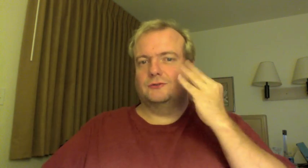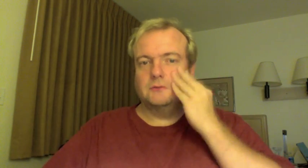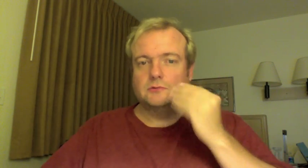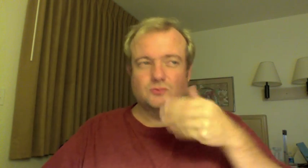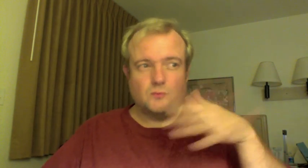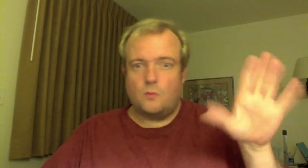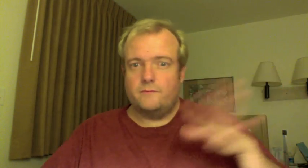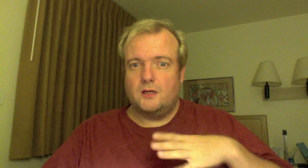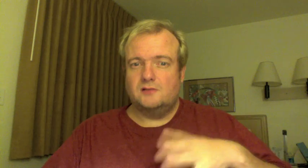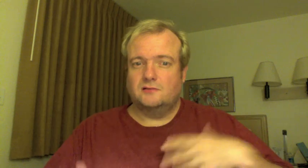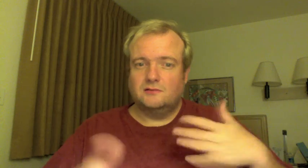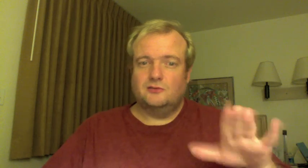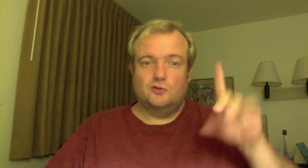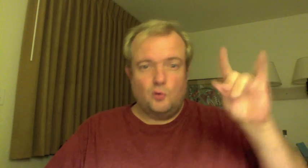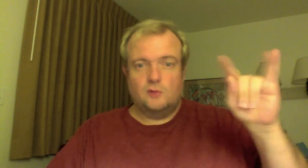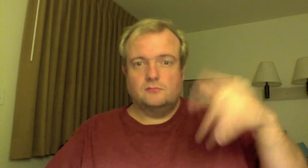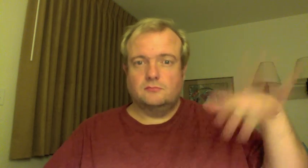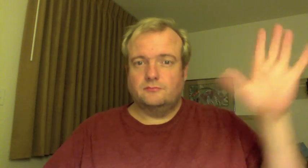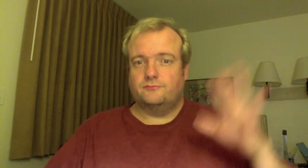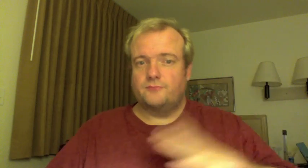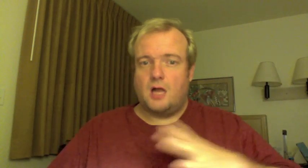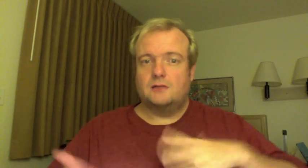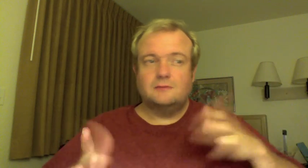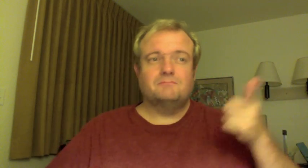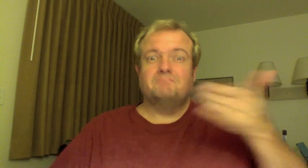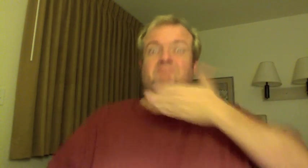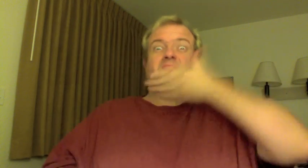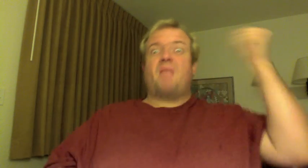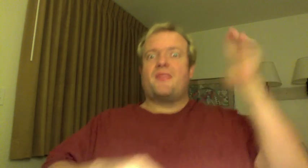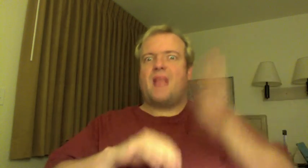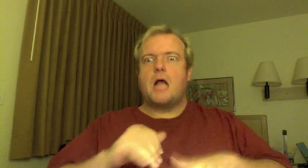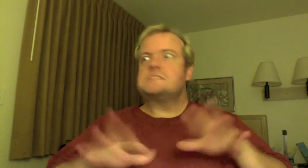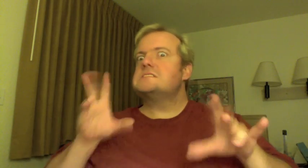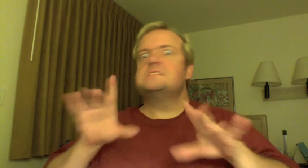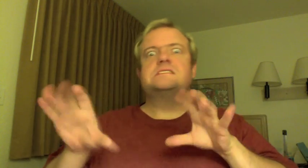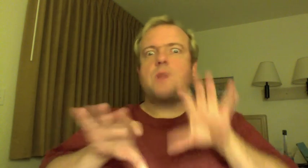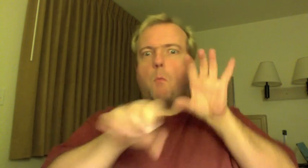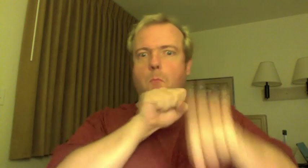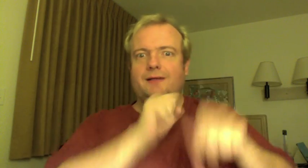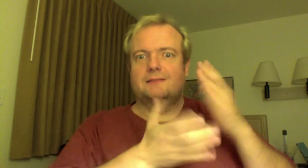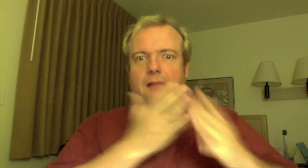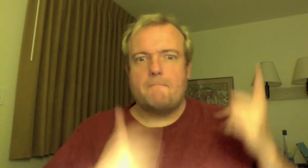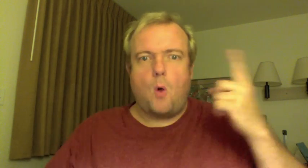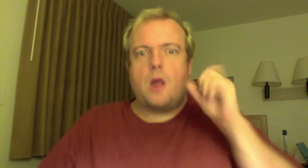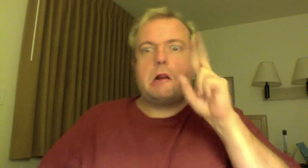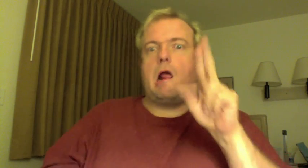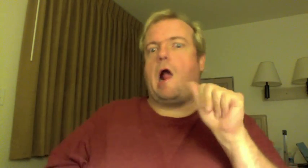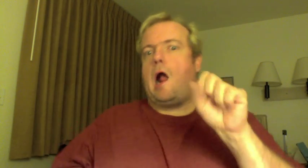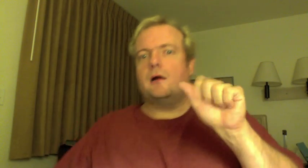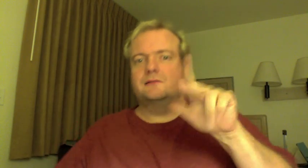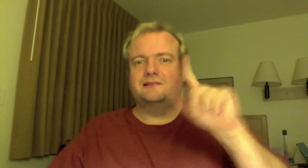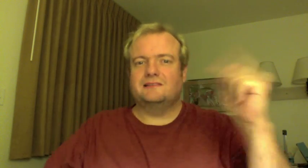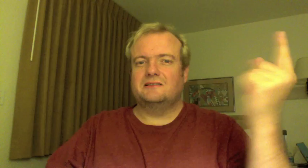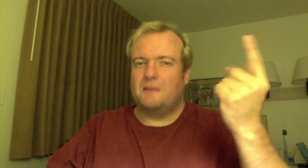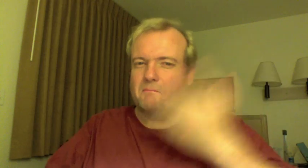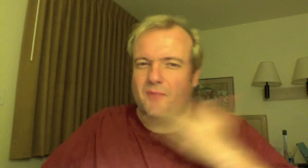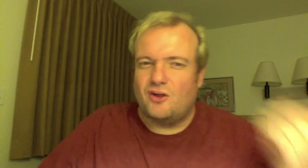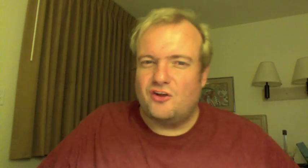Channel. Attention accident victims. If you were seriously injured in an auto accident in the last 3 years, even if it was your fault, you may